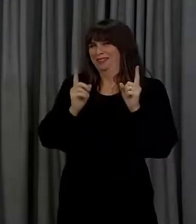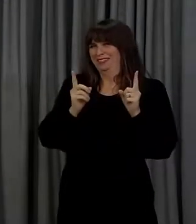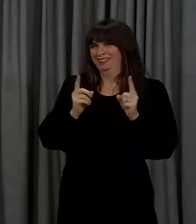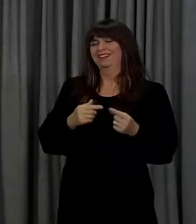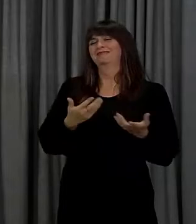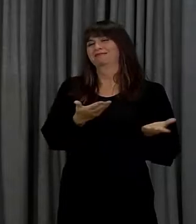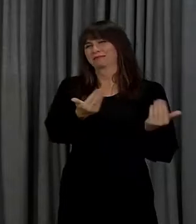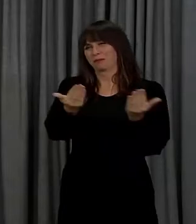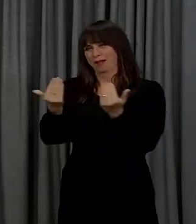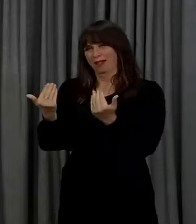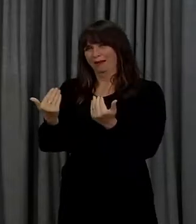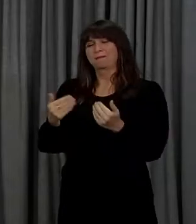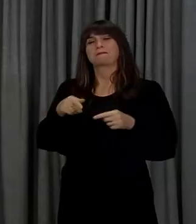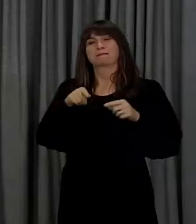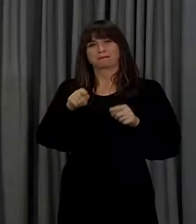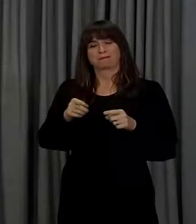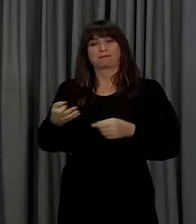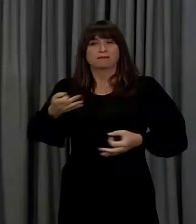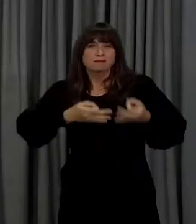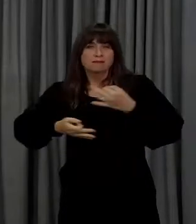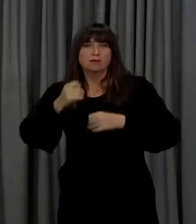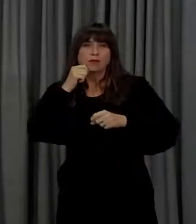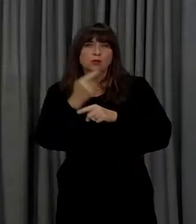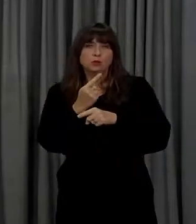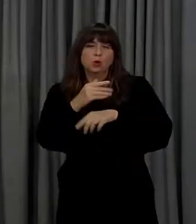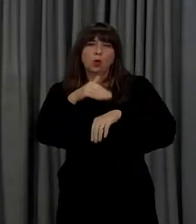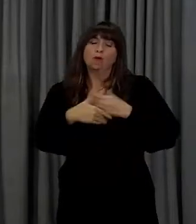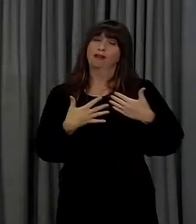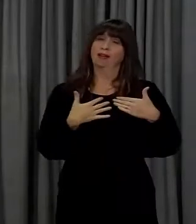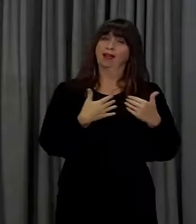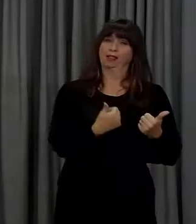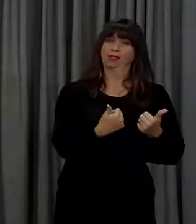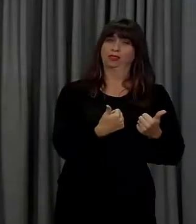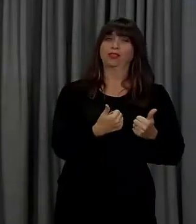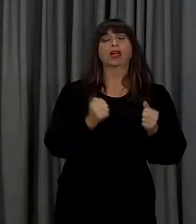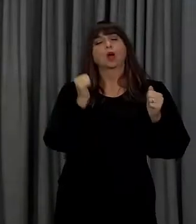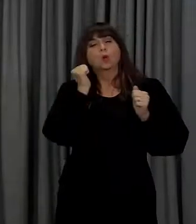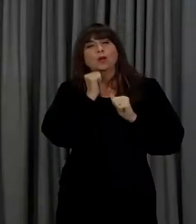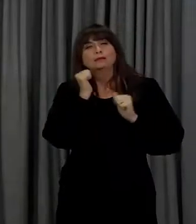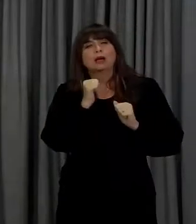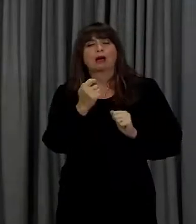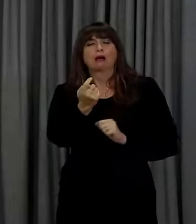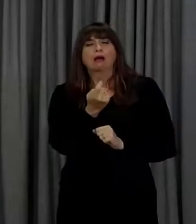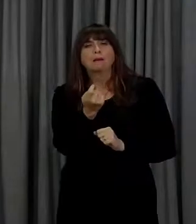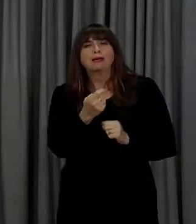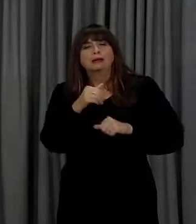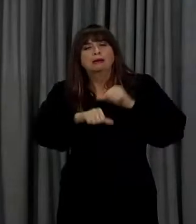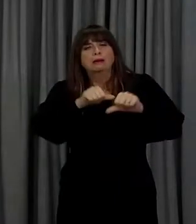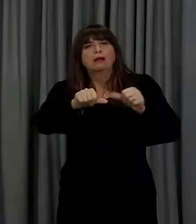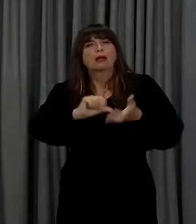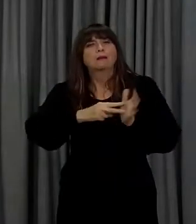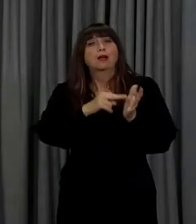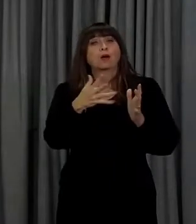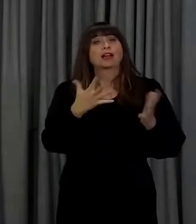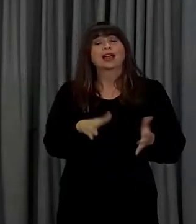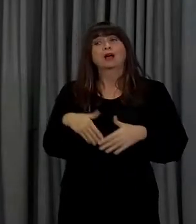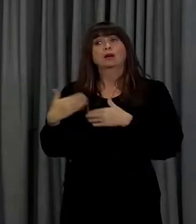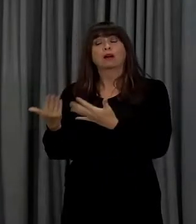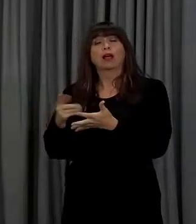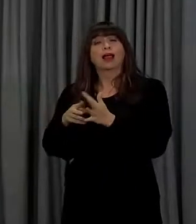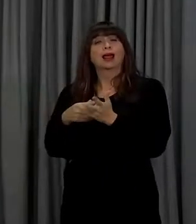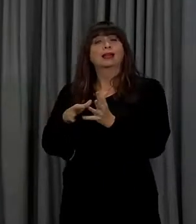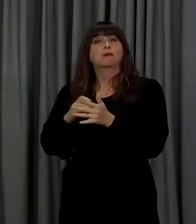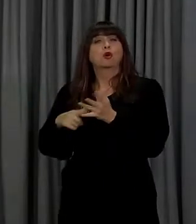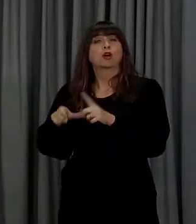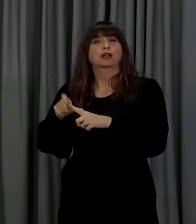week's press conference focused on health and preparing for the upcoming winter. I will pass now to Eluned Morgan, the Minister